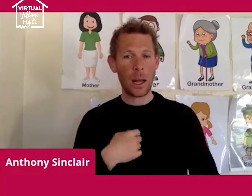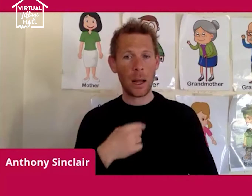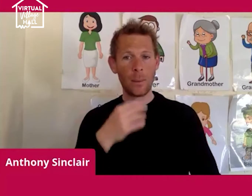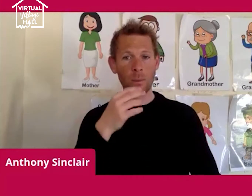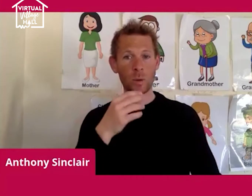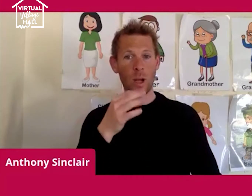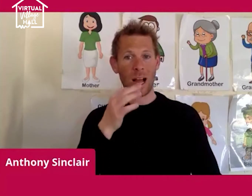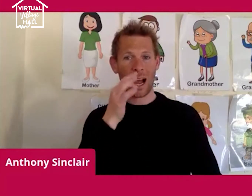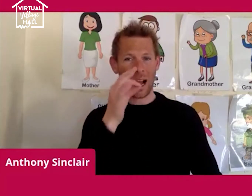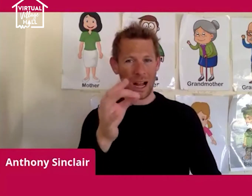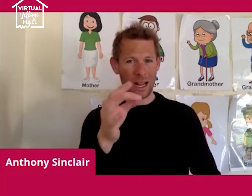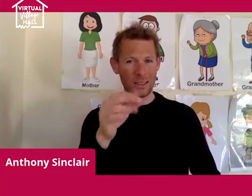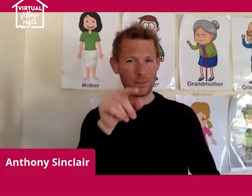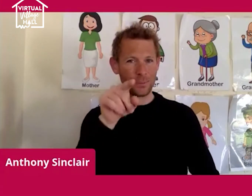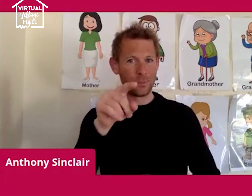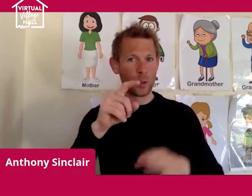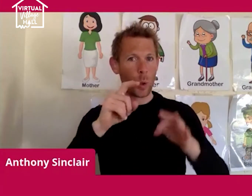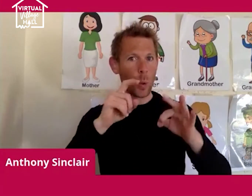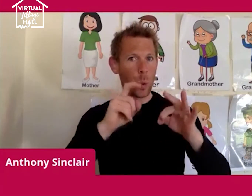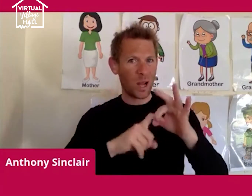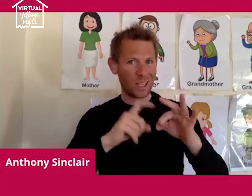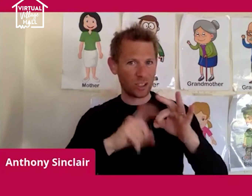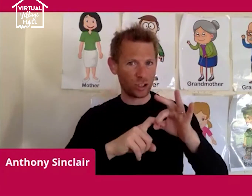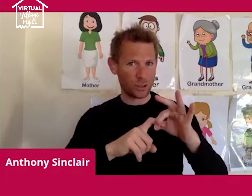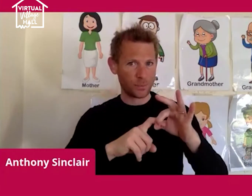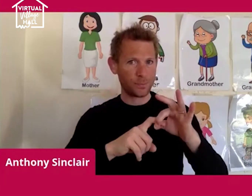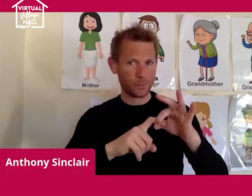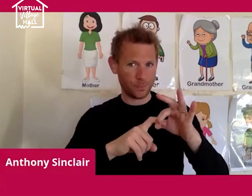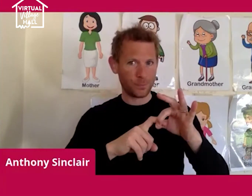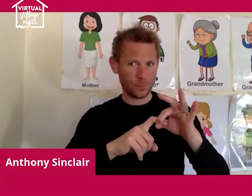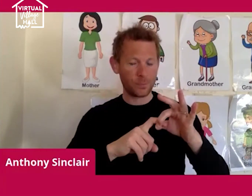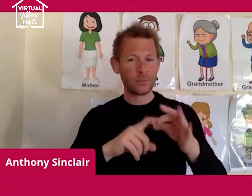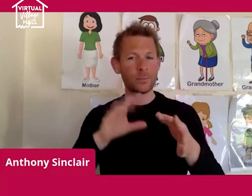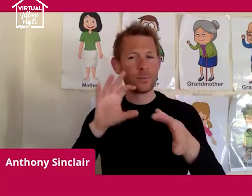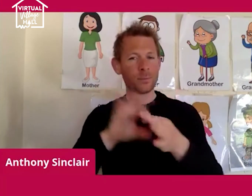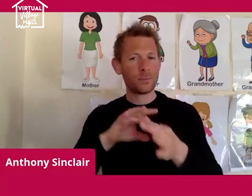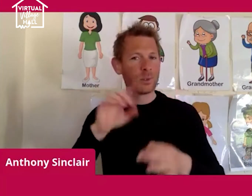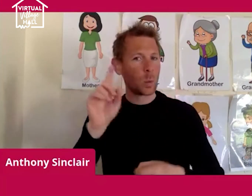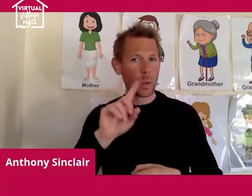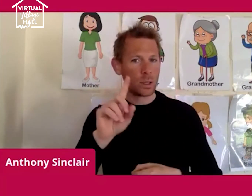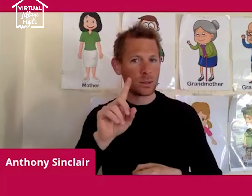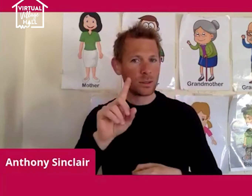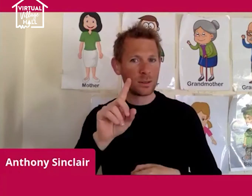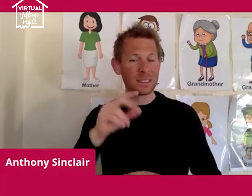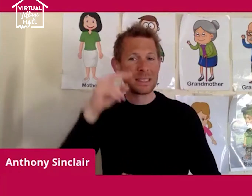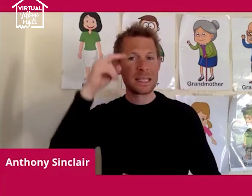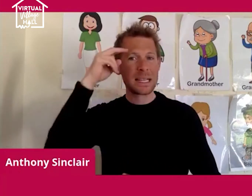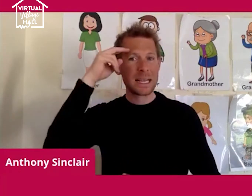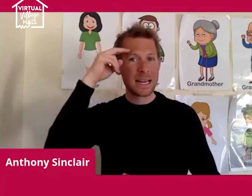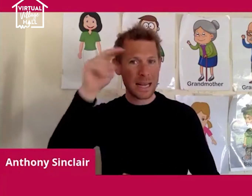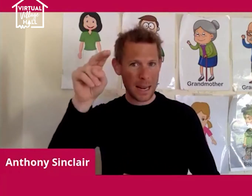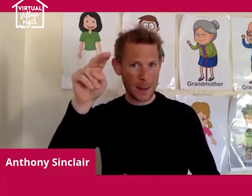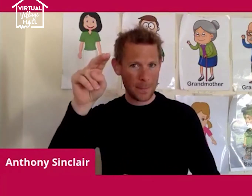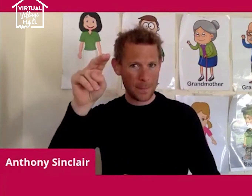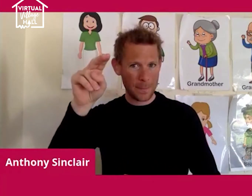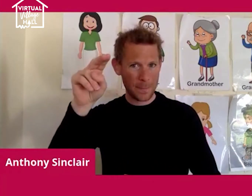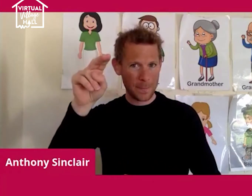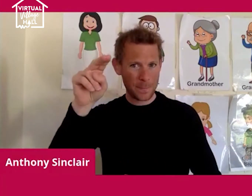Okay, so now I want to ask a few questions. And it's going to be, what's